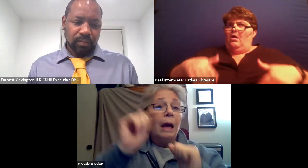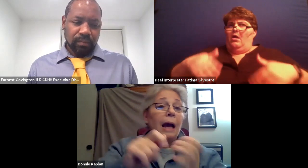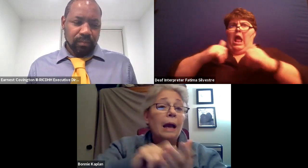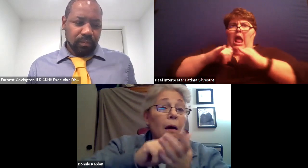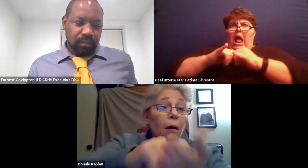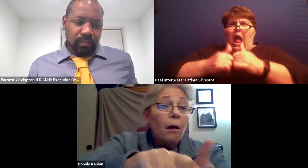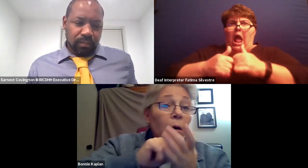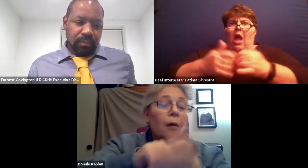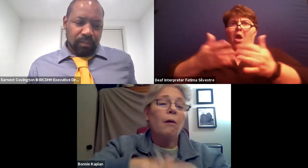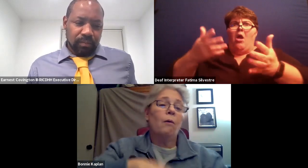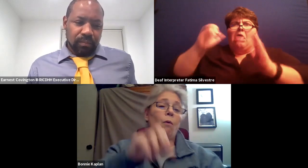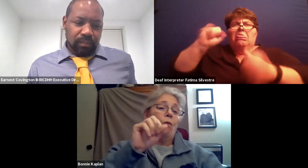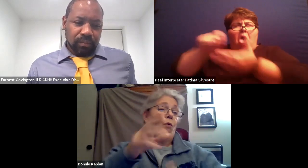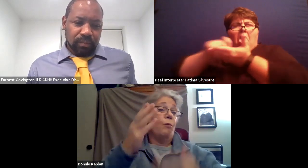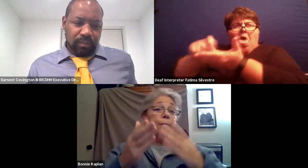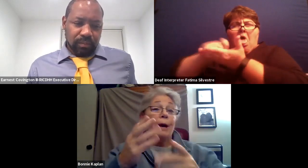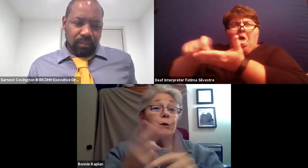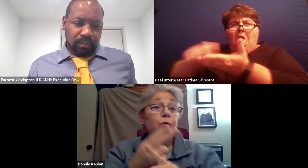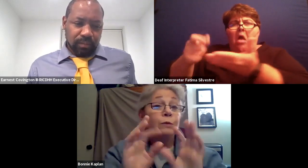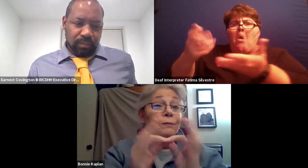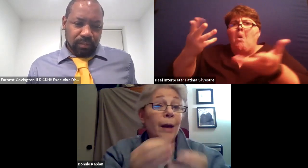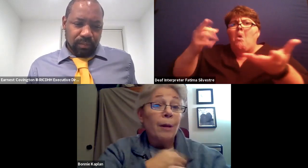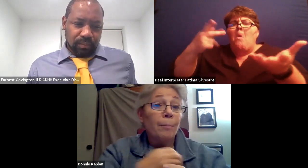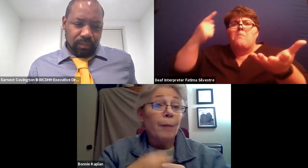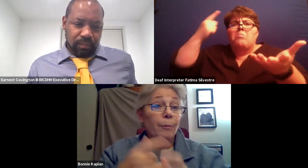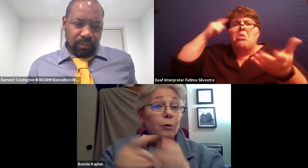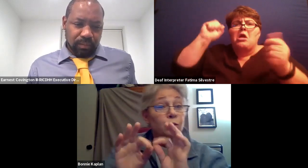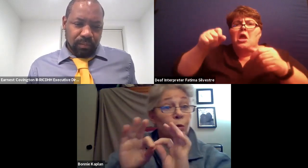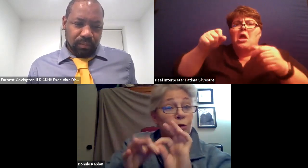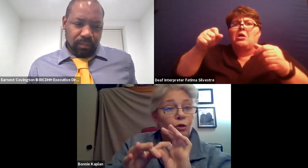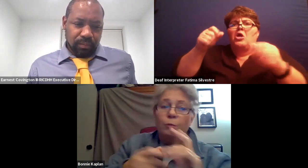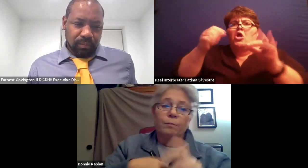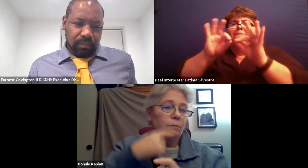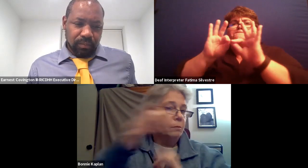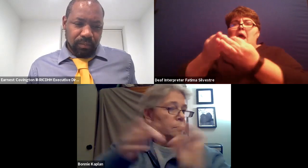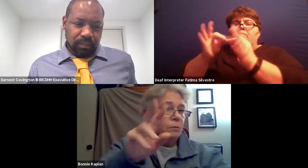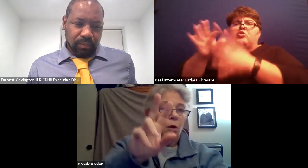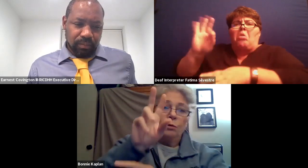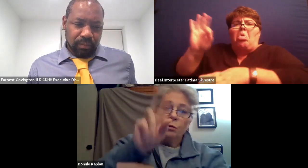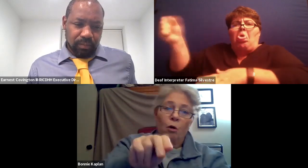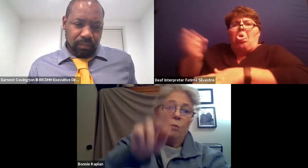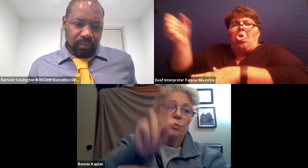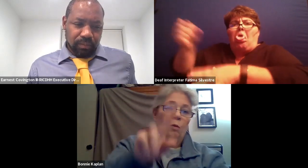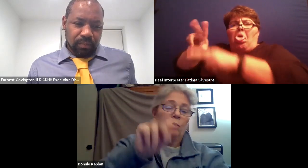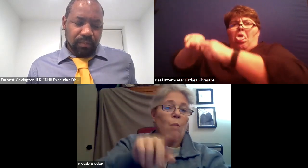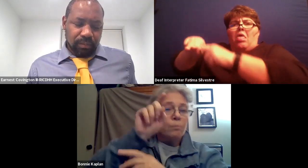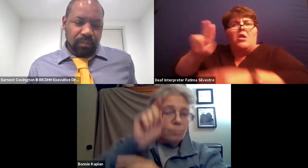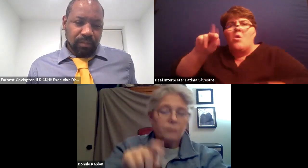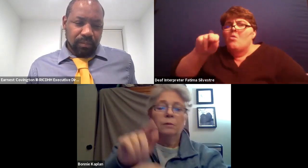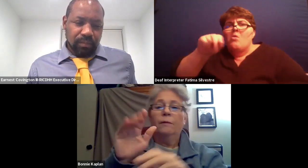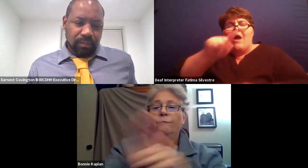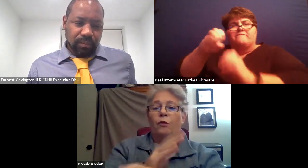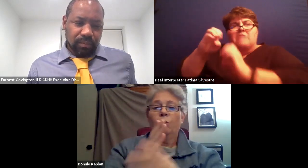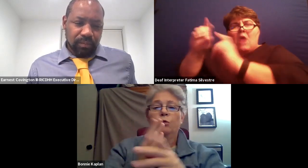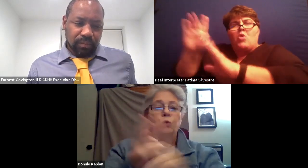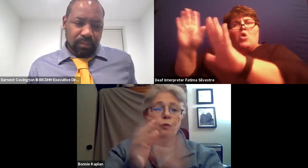don't quite know how to manage a statement coming from a victim of a crime. Writing notes isn't always